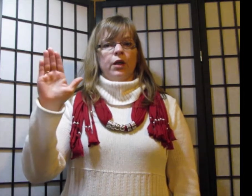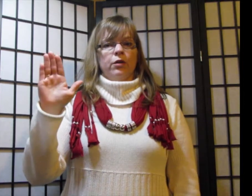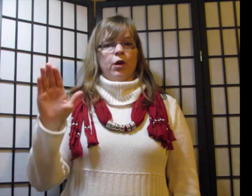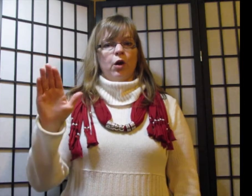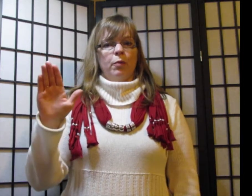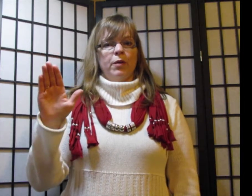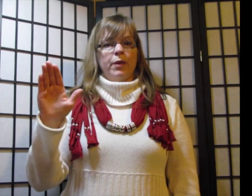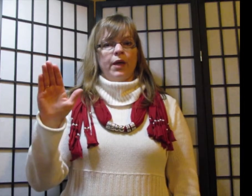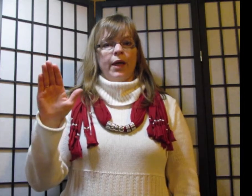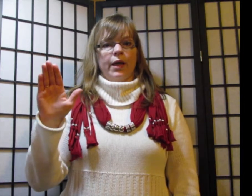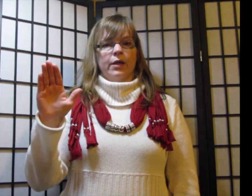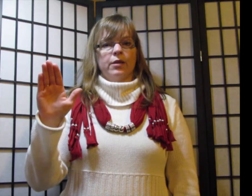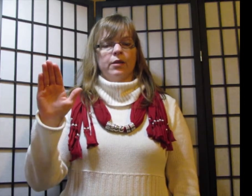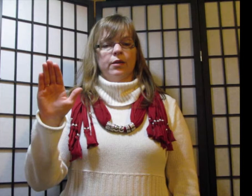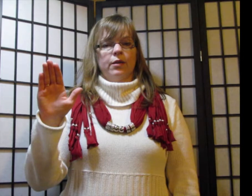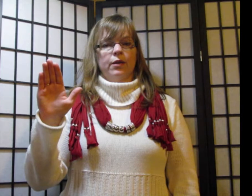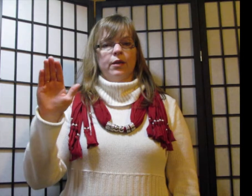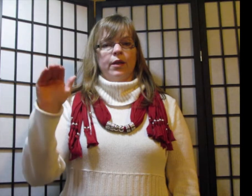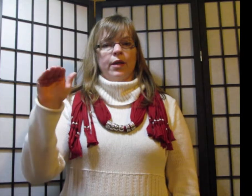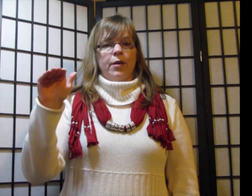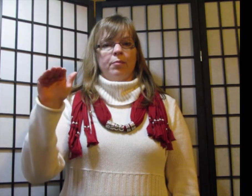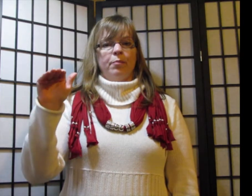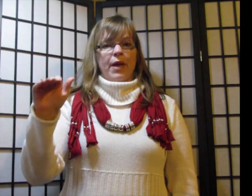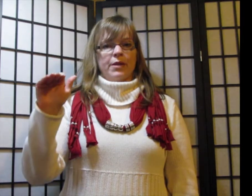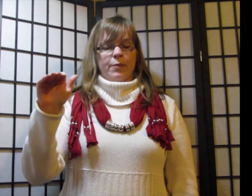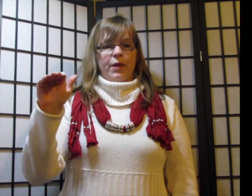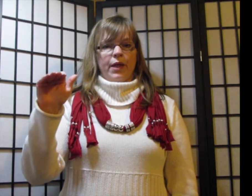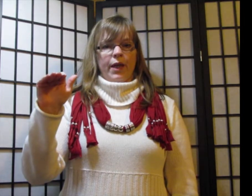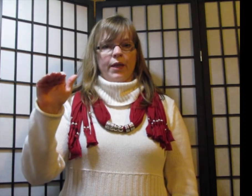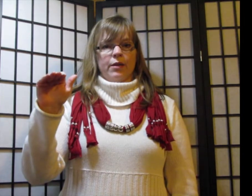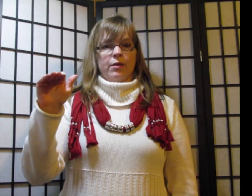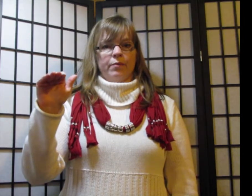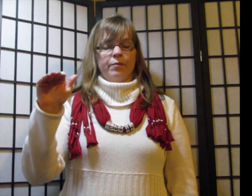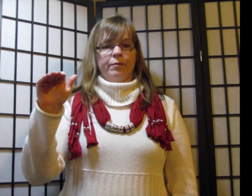So open B hand, bent B hand.